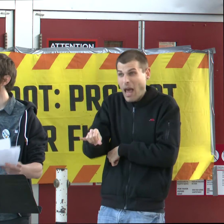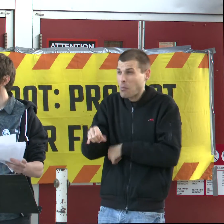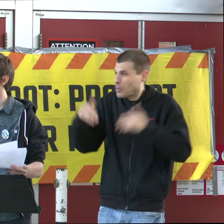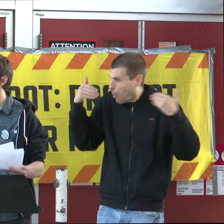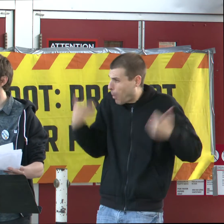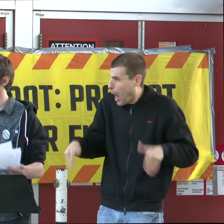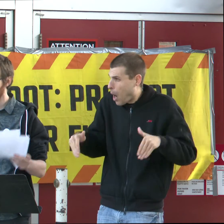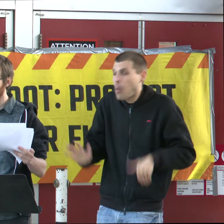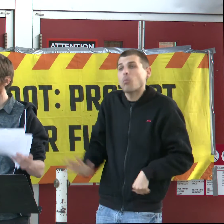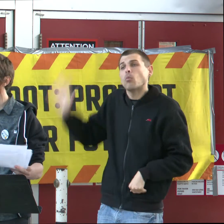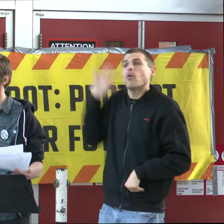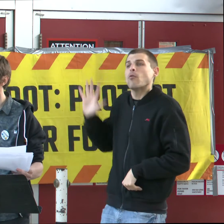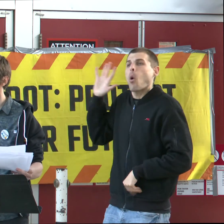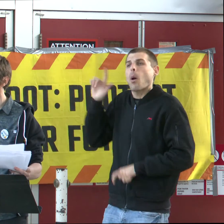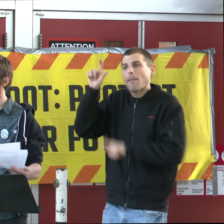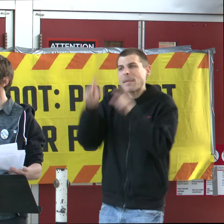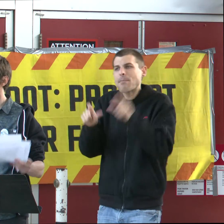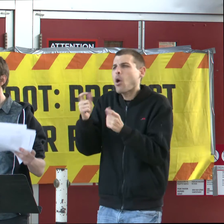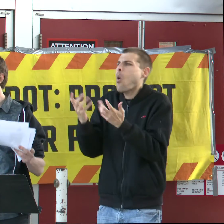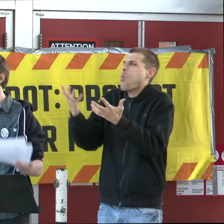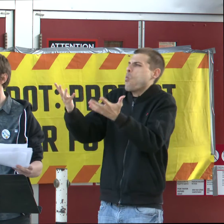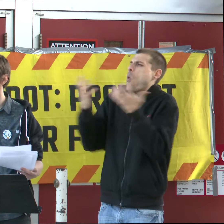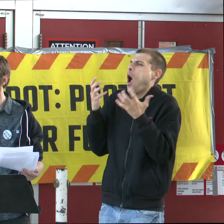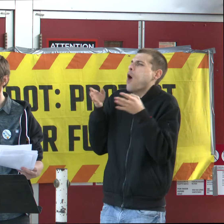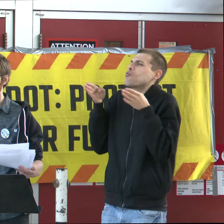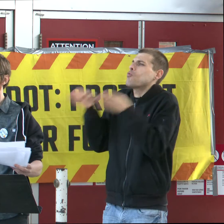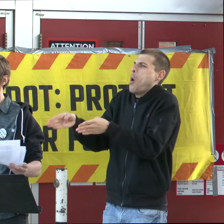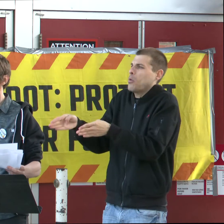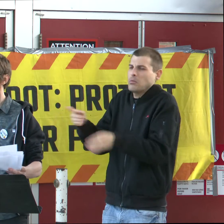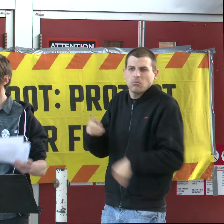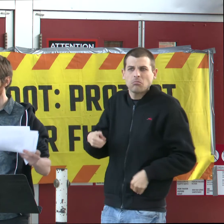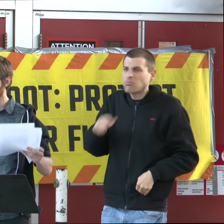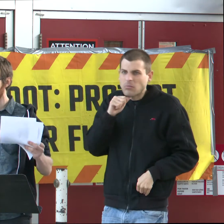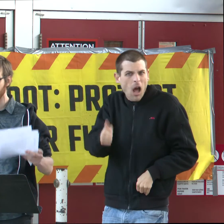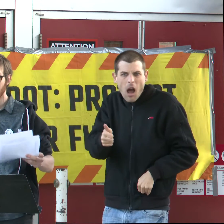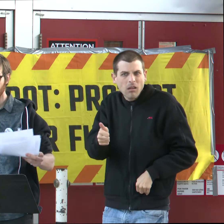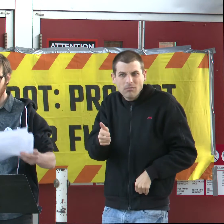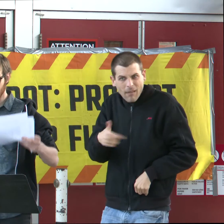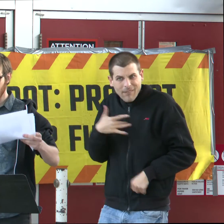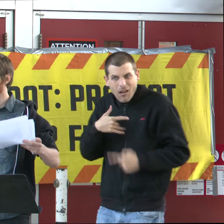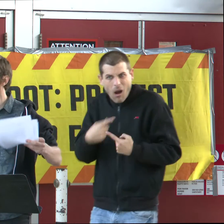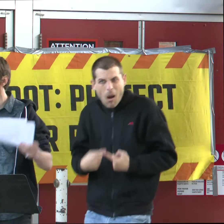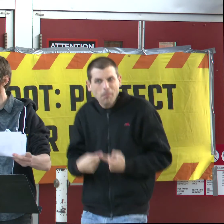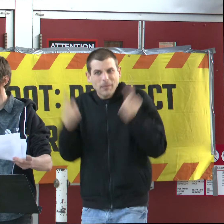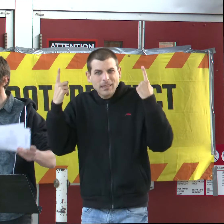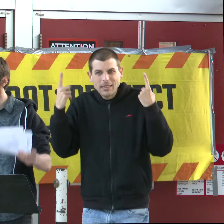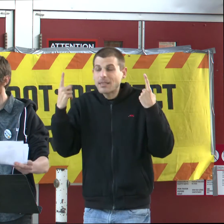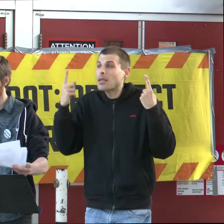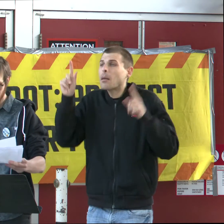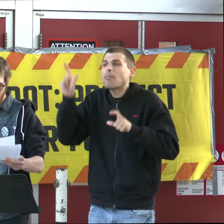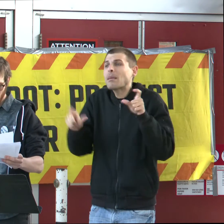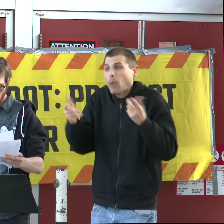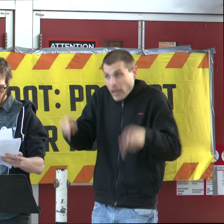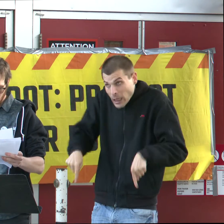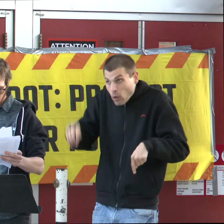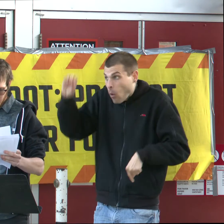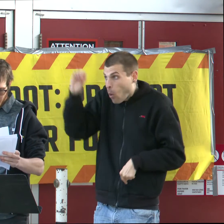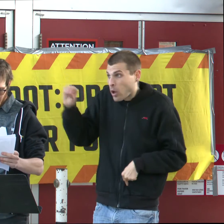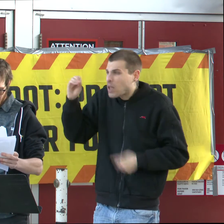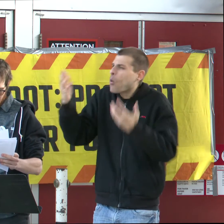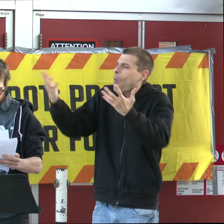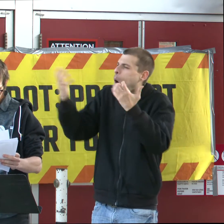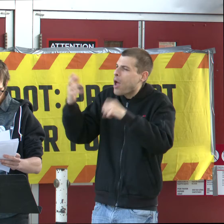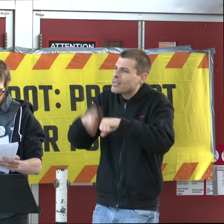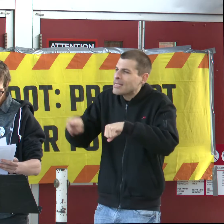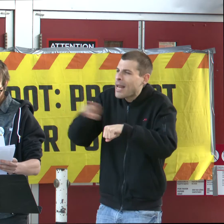roads, we want more green space, we want to access the river. It's not a sign of just industry and pollution. It's a sign, it's Oregon, it's our nature.